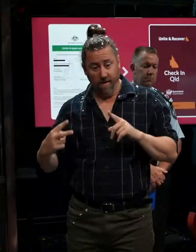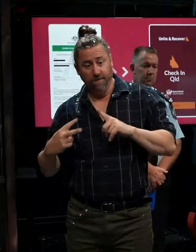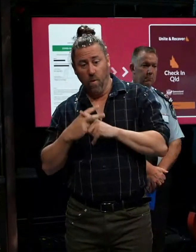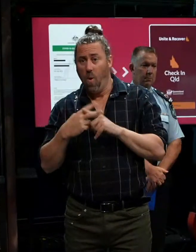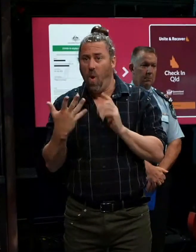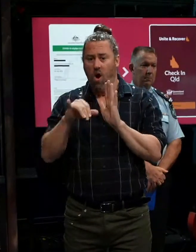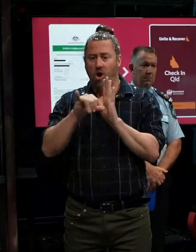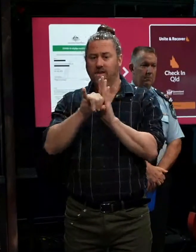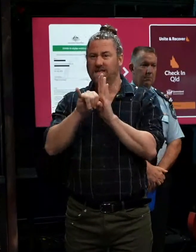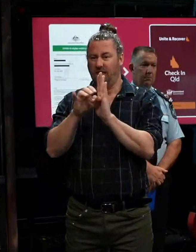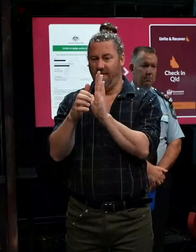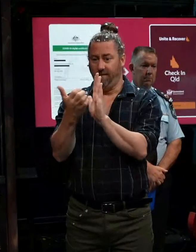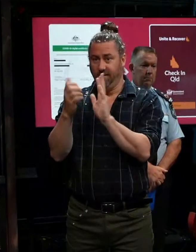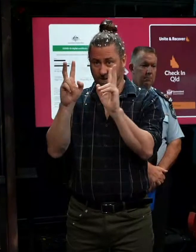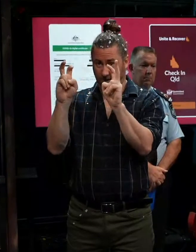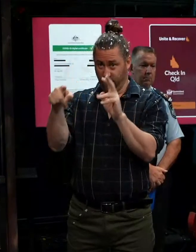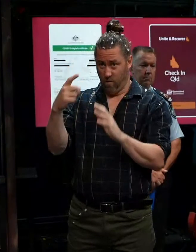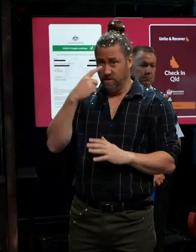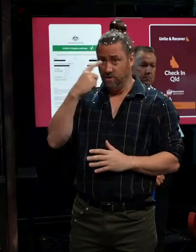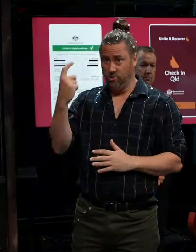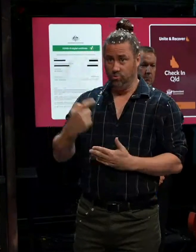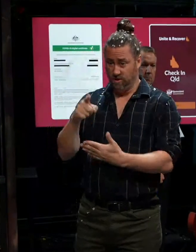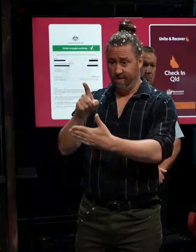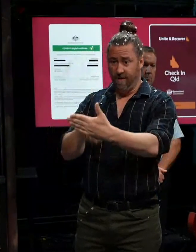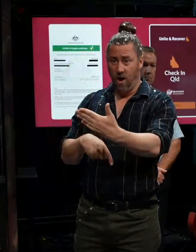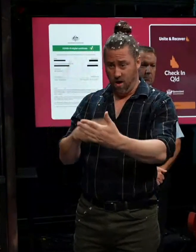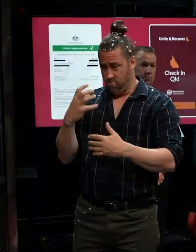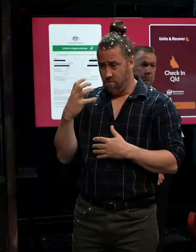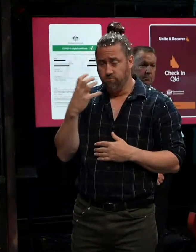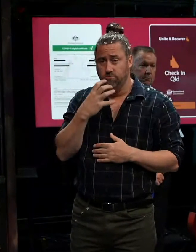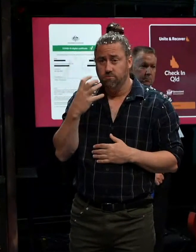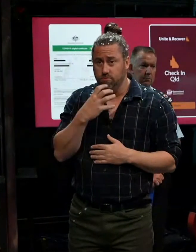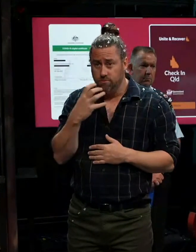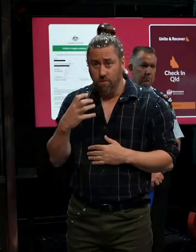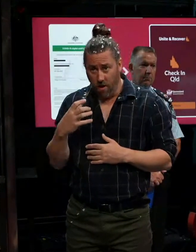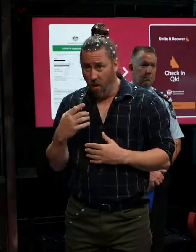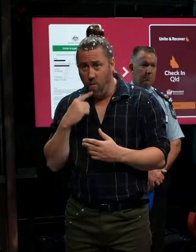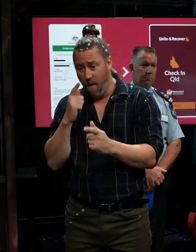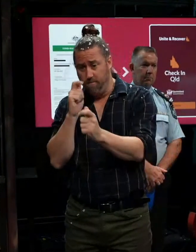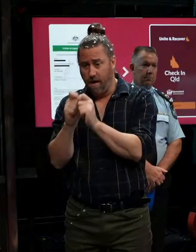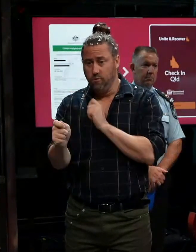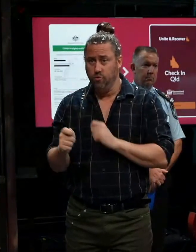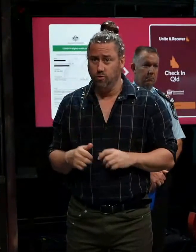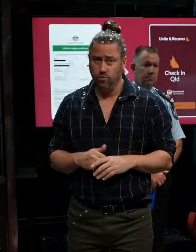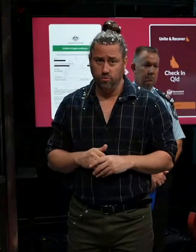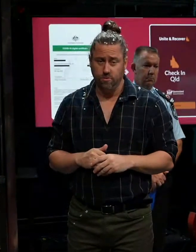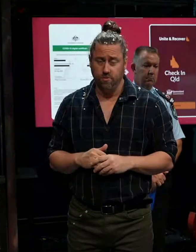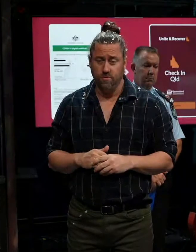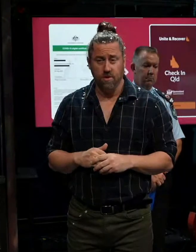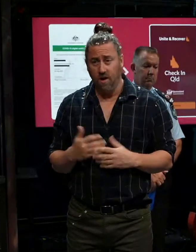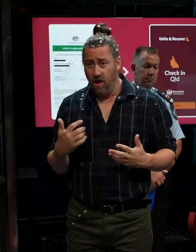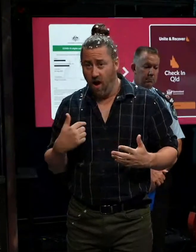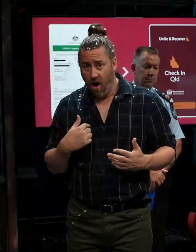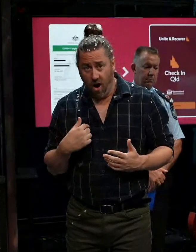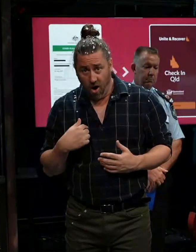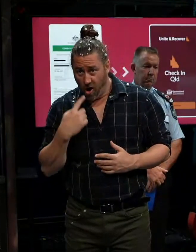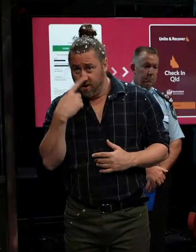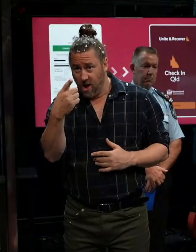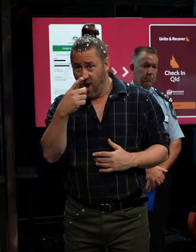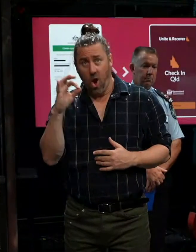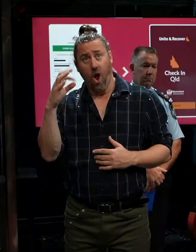identity theft, then there are fines and punishments for those. I would not encourage anybody to be